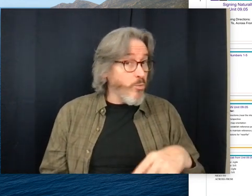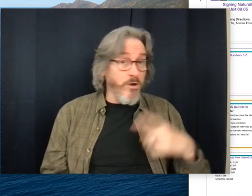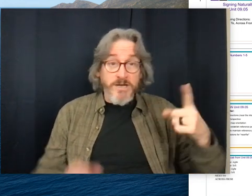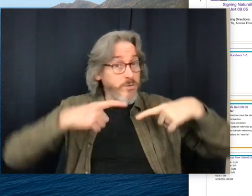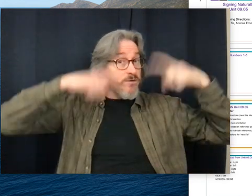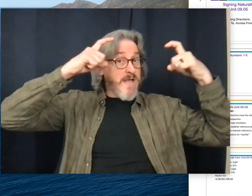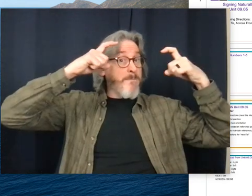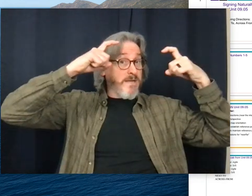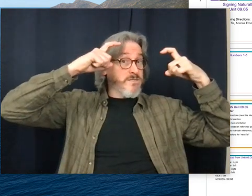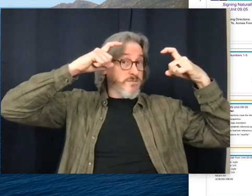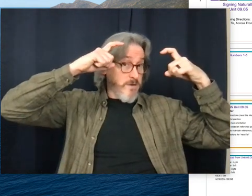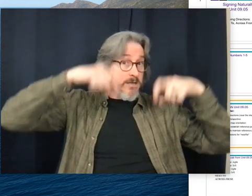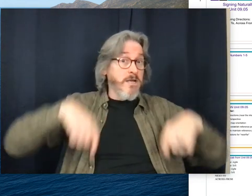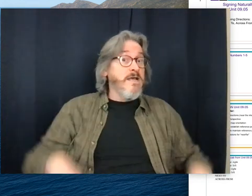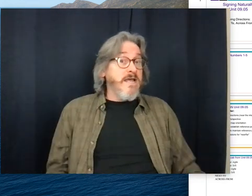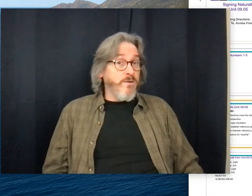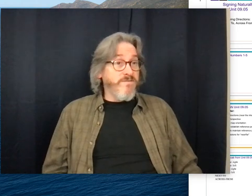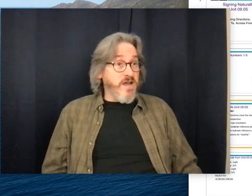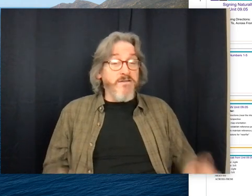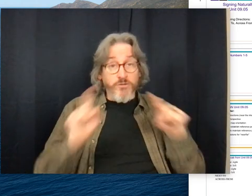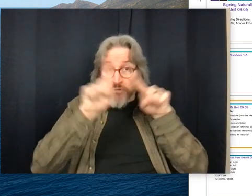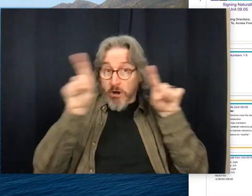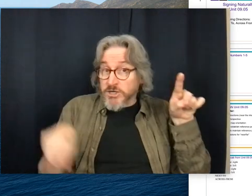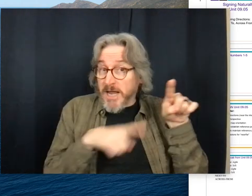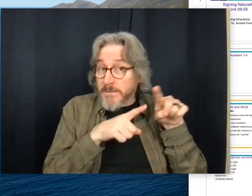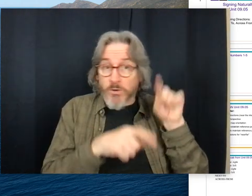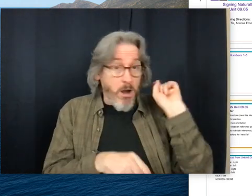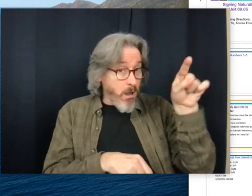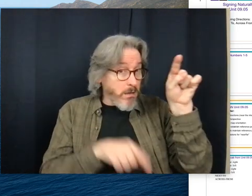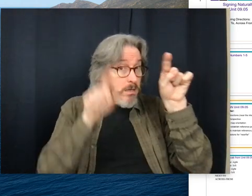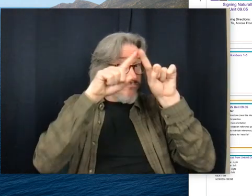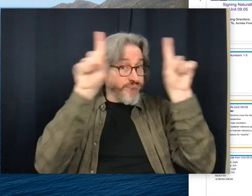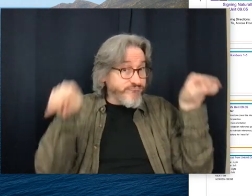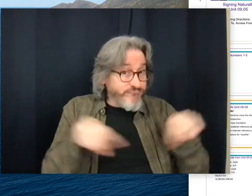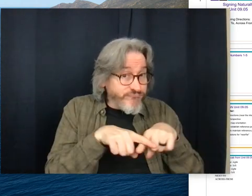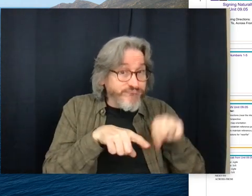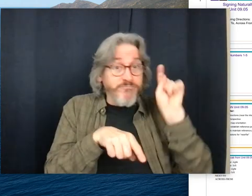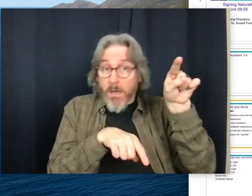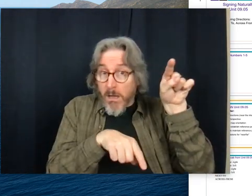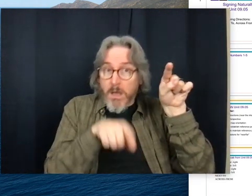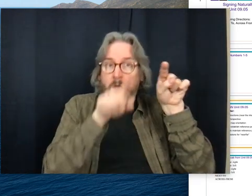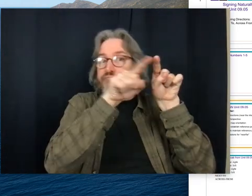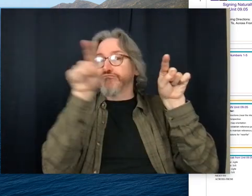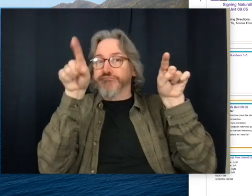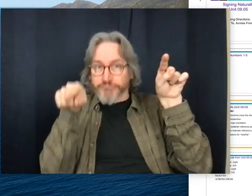point. We already do it for topics, right? We've done it for drawing shapes, where